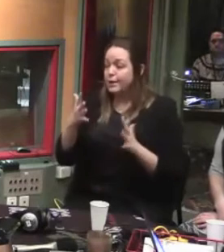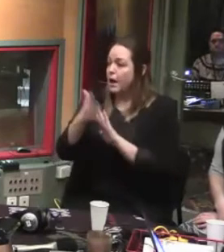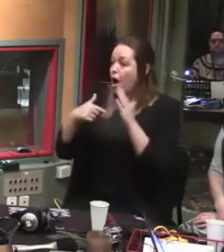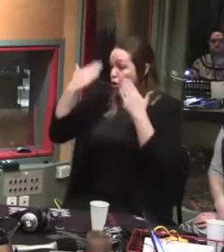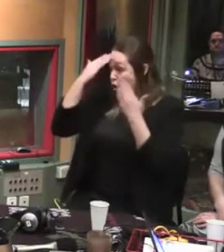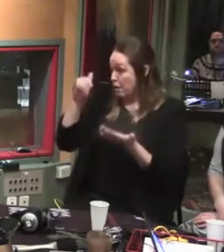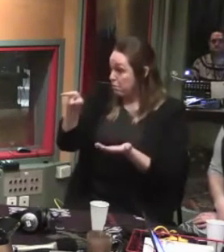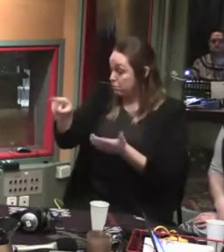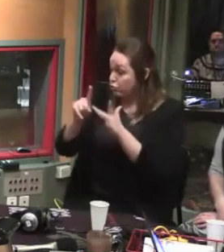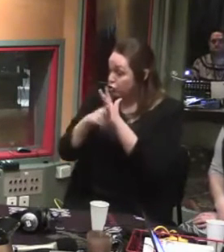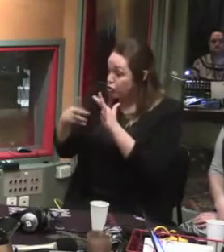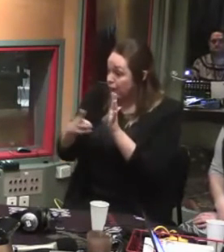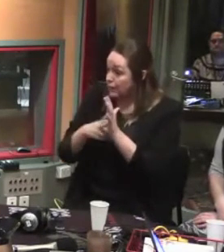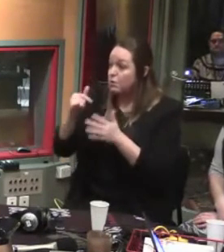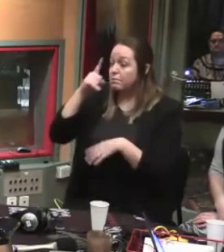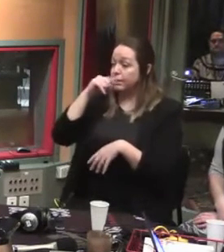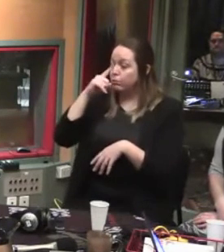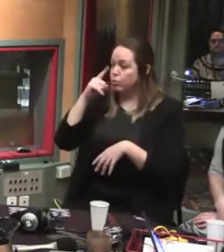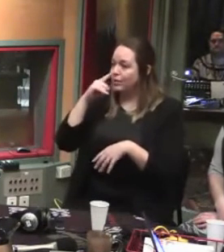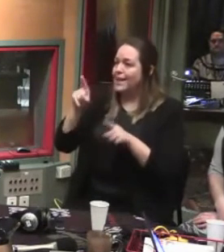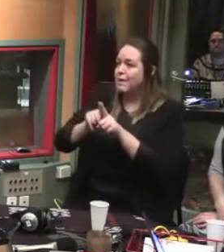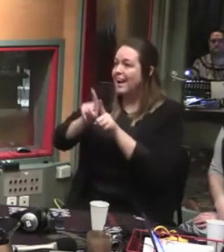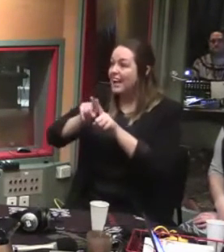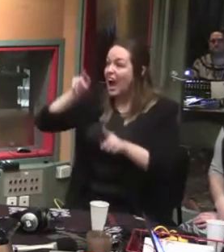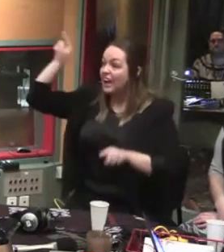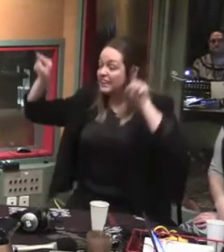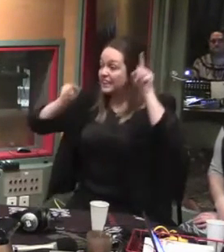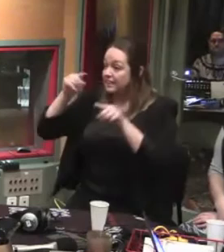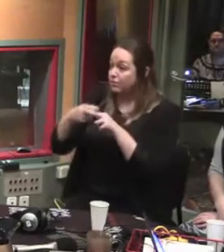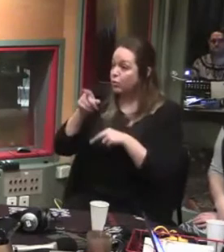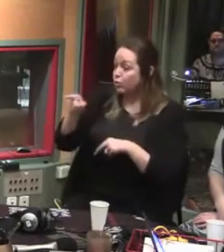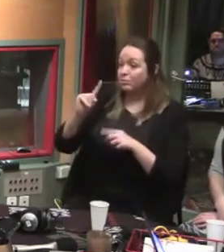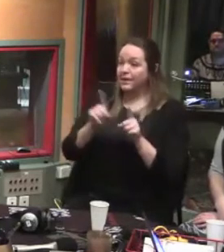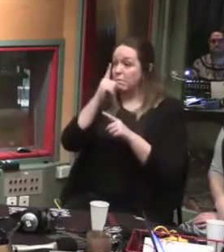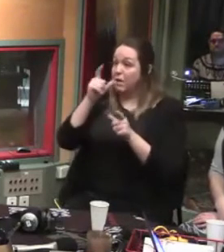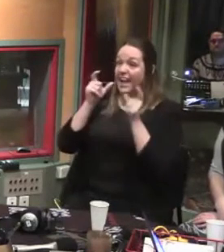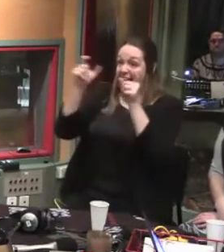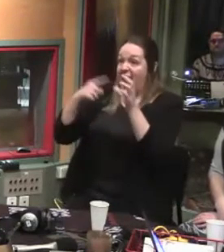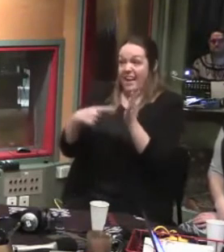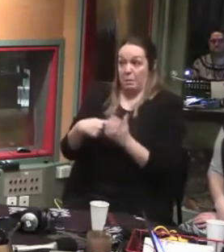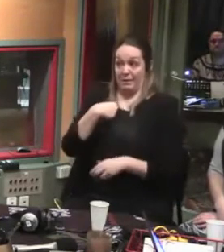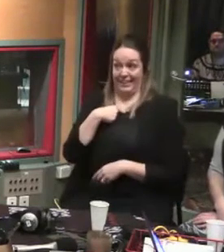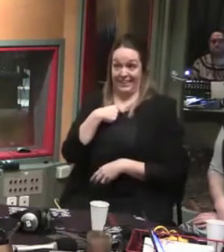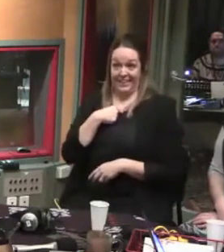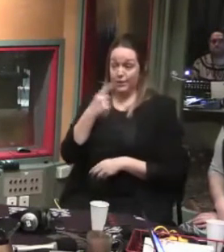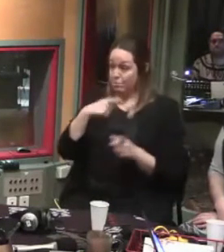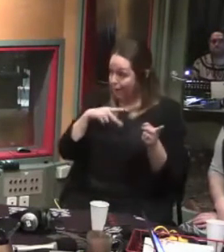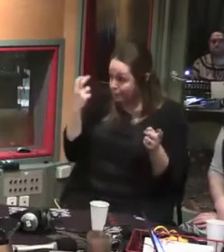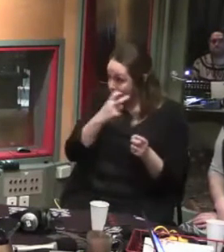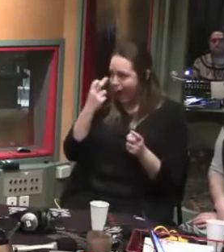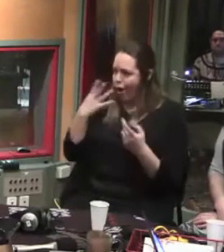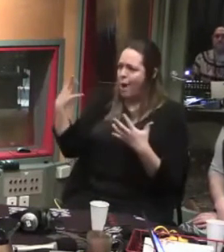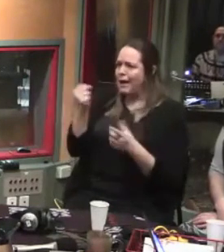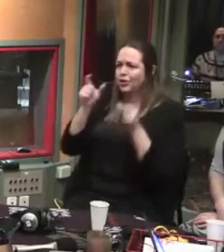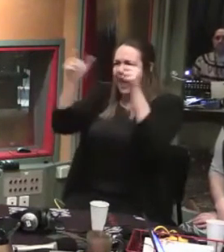Jen gets people, you know, pointing energetically and doing things for her, but I certainly get people who yell at me. Because you're blind, so we've got